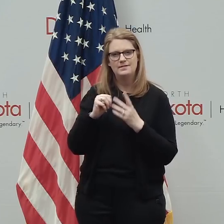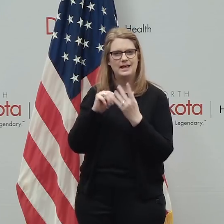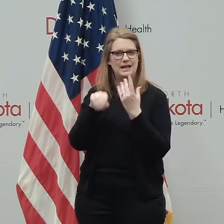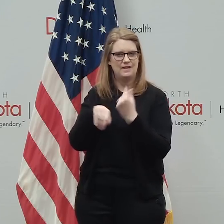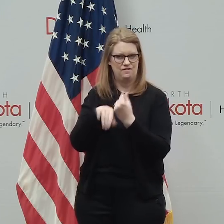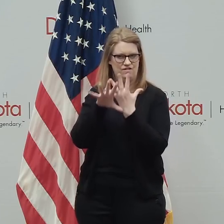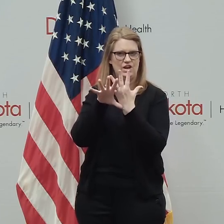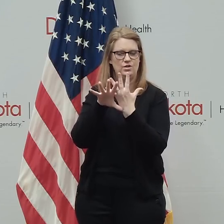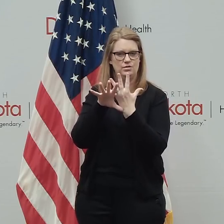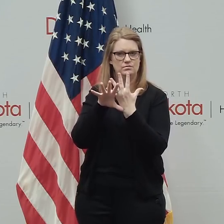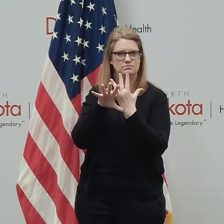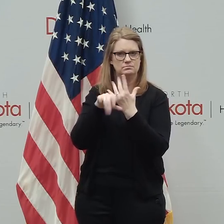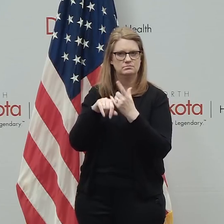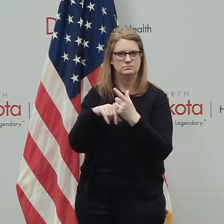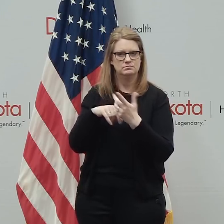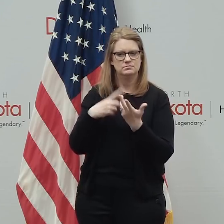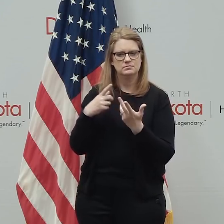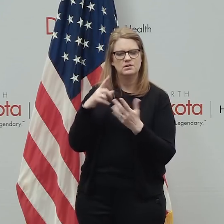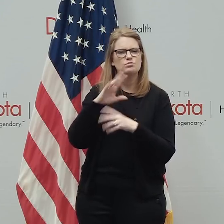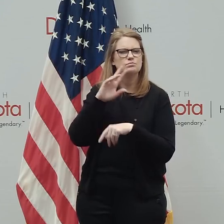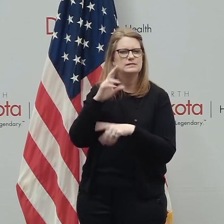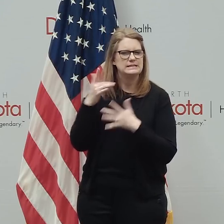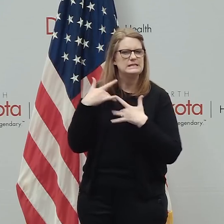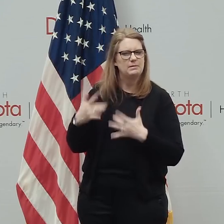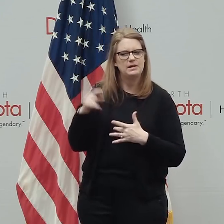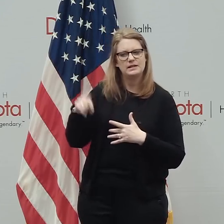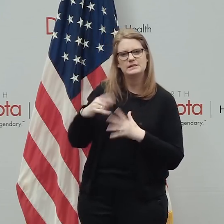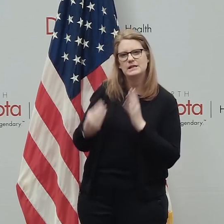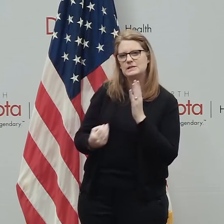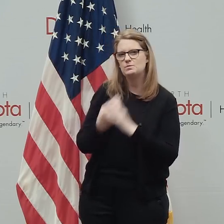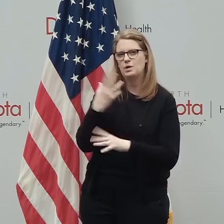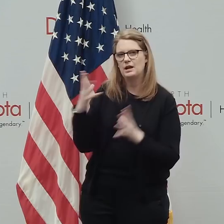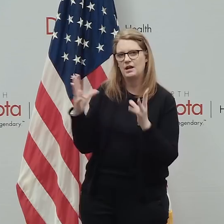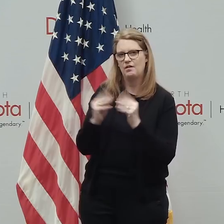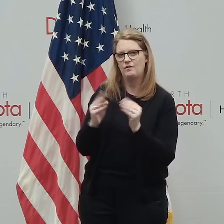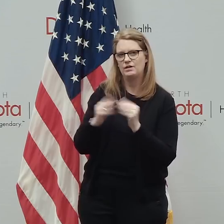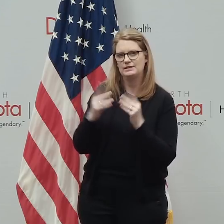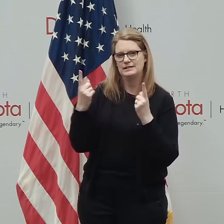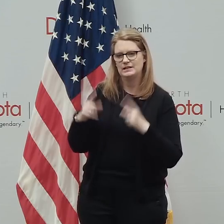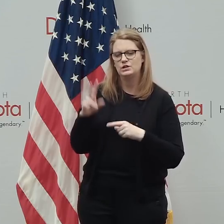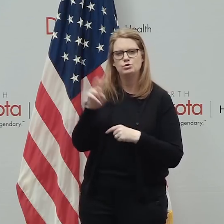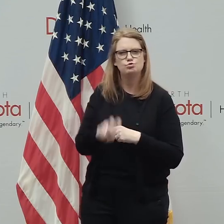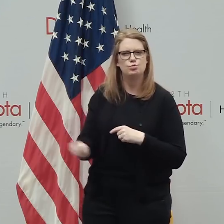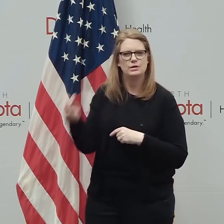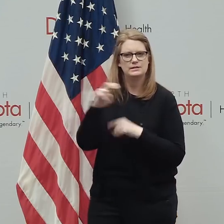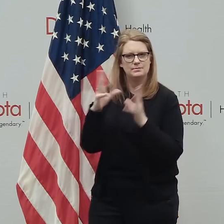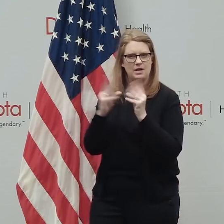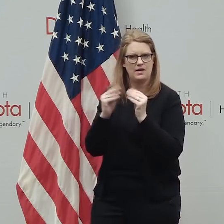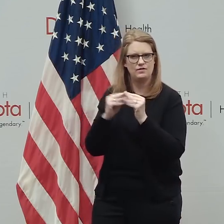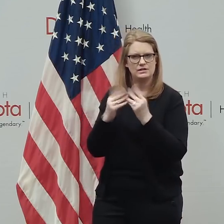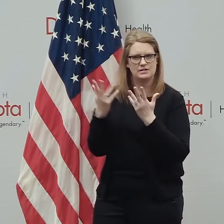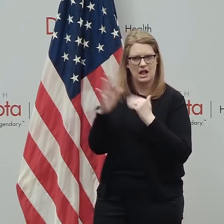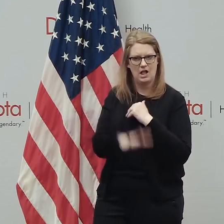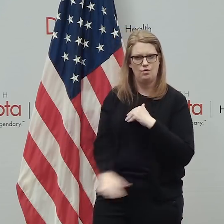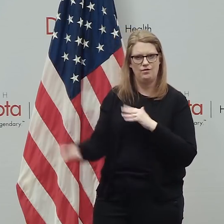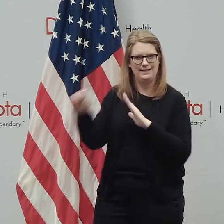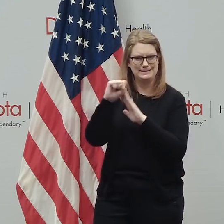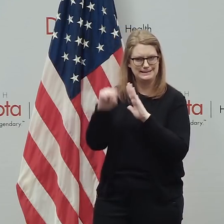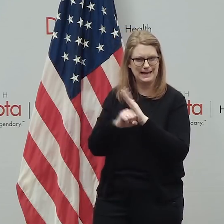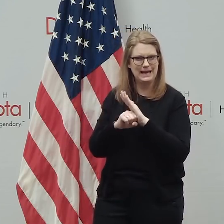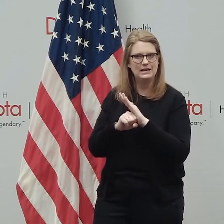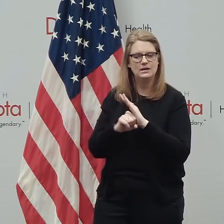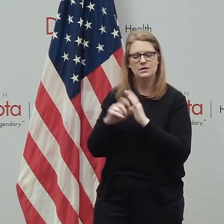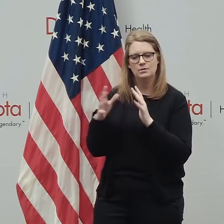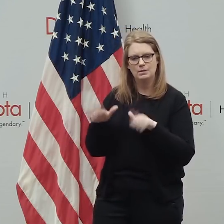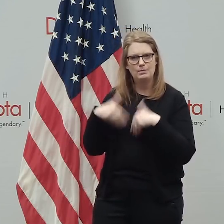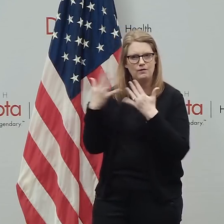conference. Normally this is part of the big spring conference that is held, tourism conference statewide, where we give